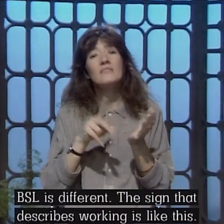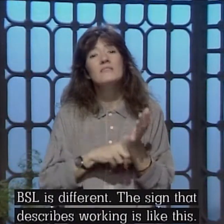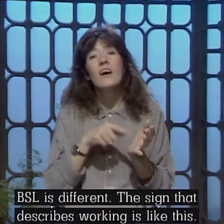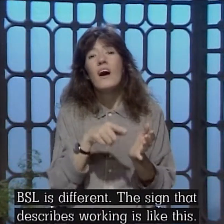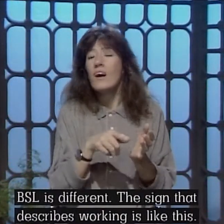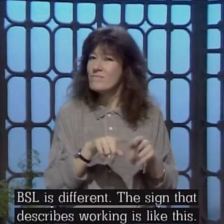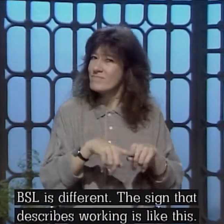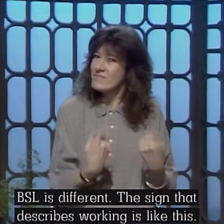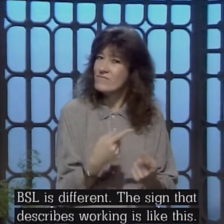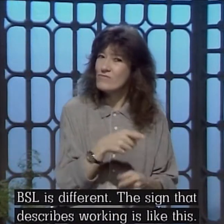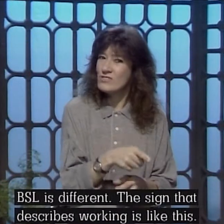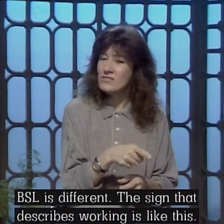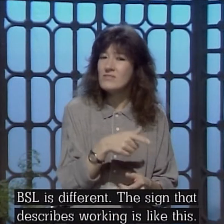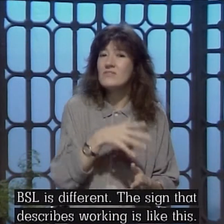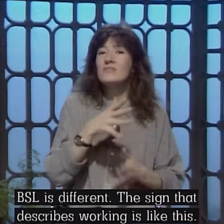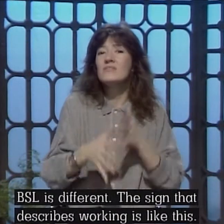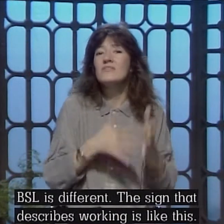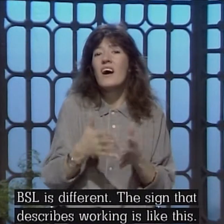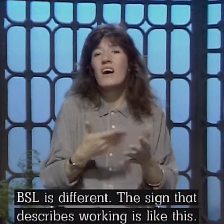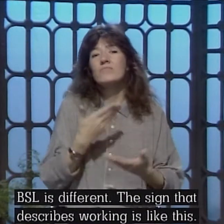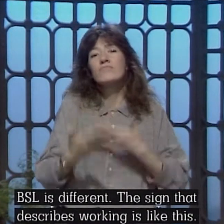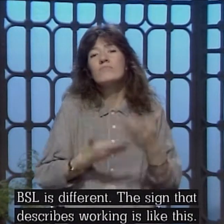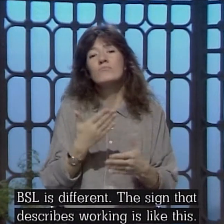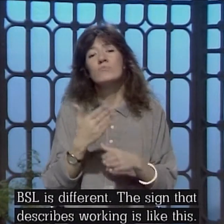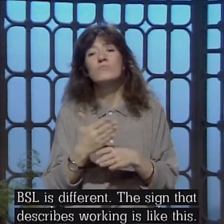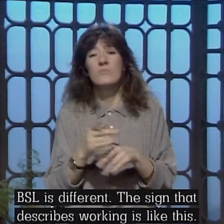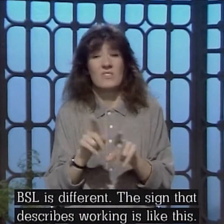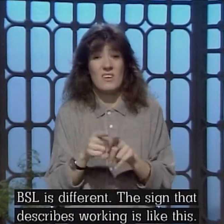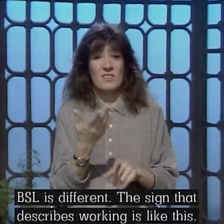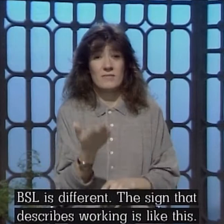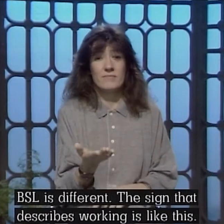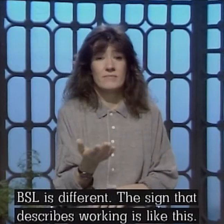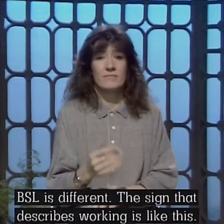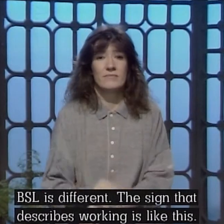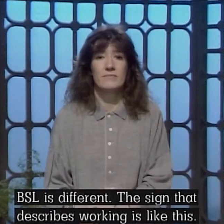BSL is different. The sign which describes working is like this.